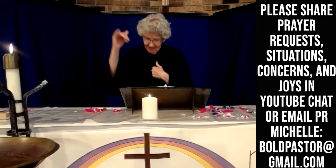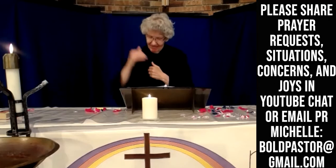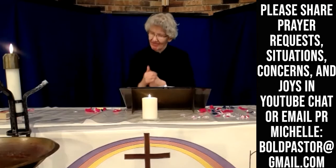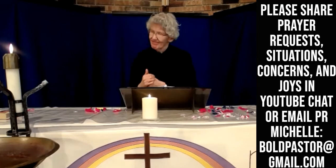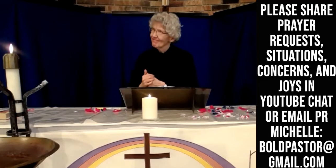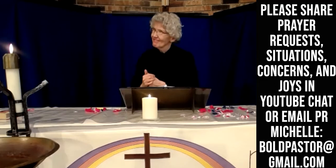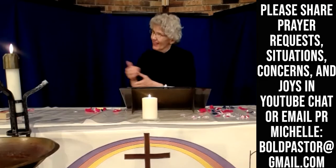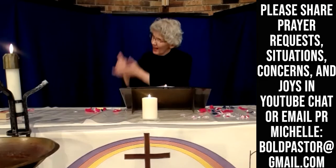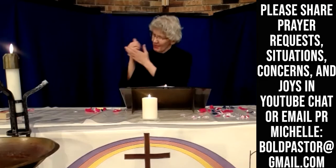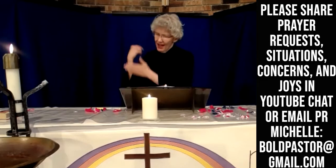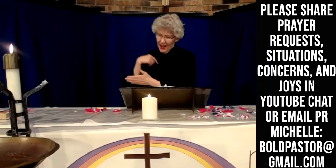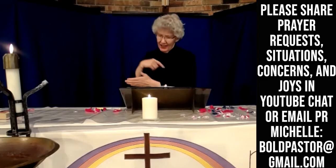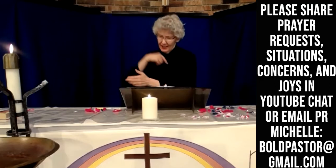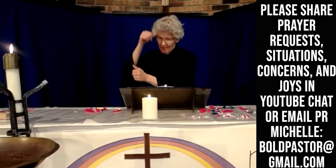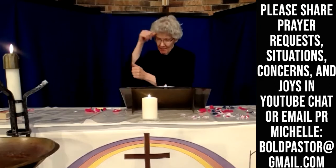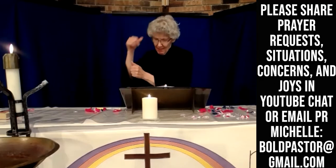forevermore.